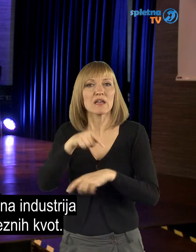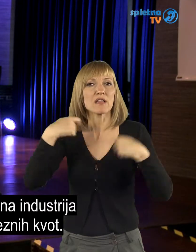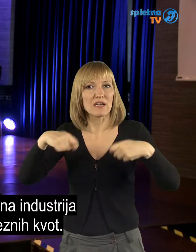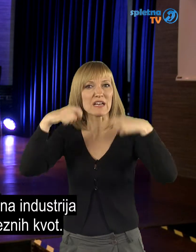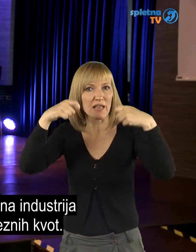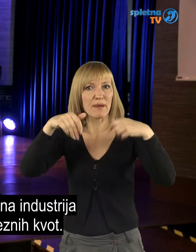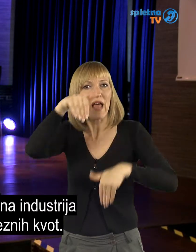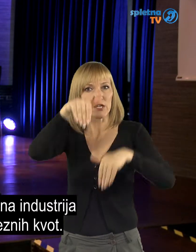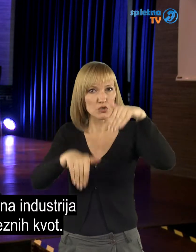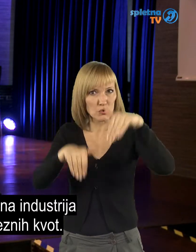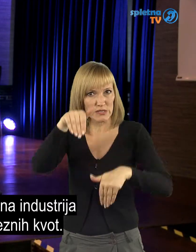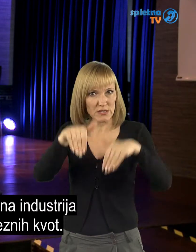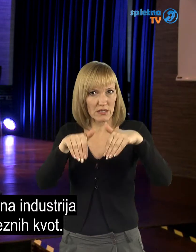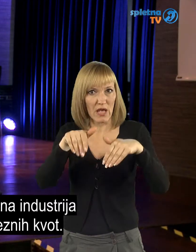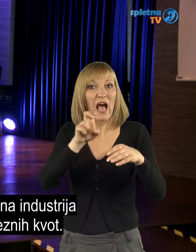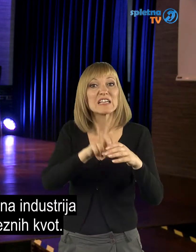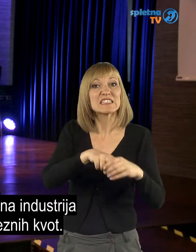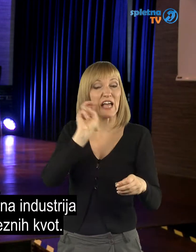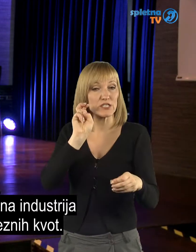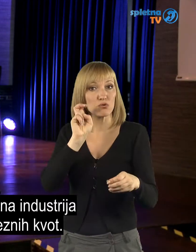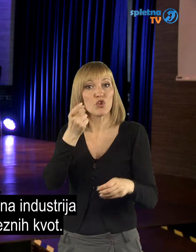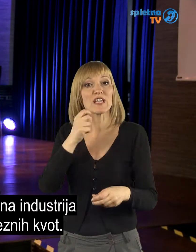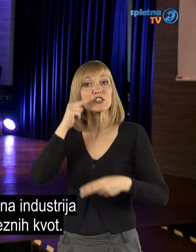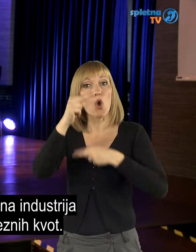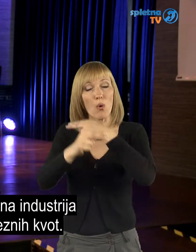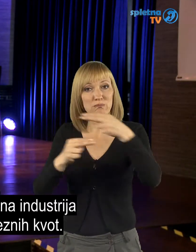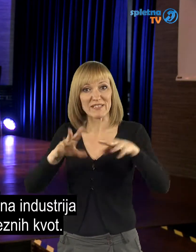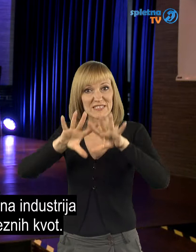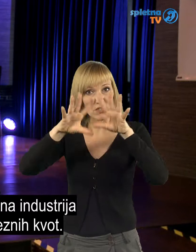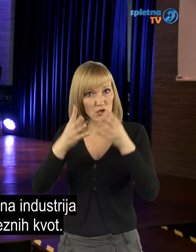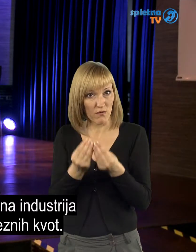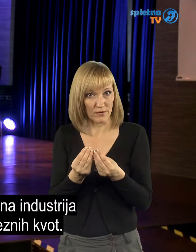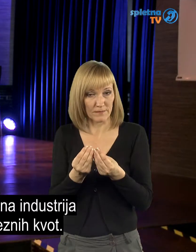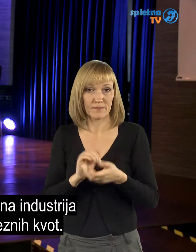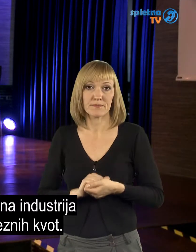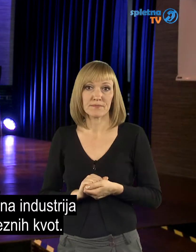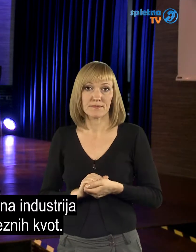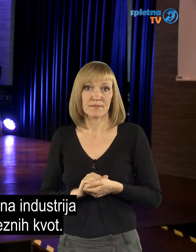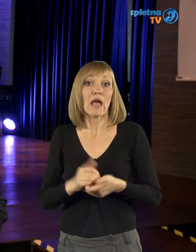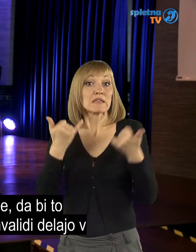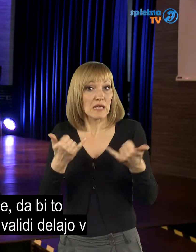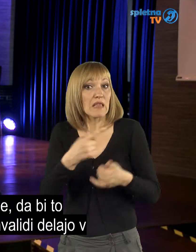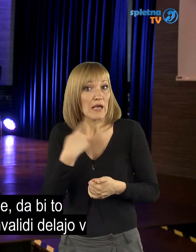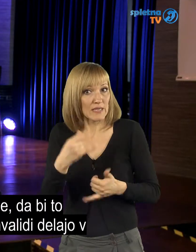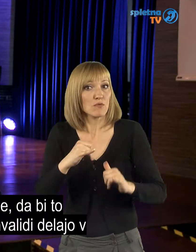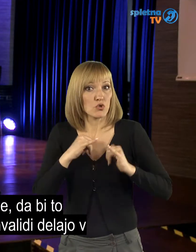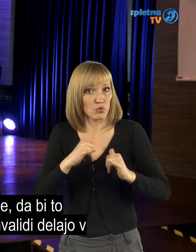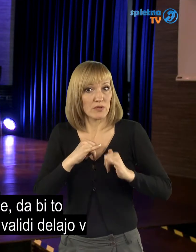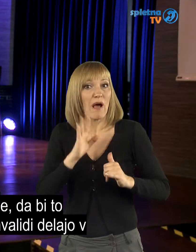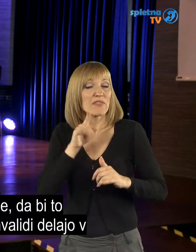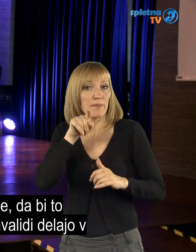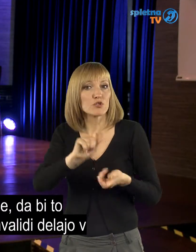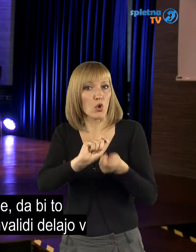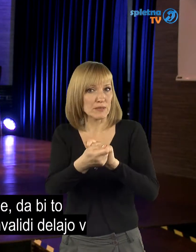and building constructions are excluded from the quotas at the moment. We're trying to move